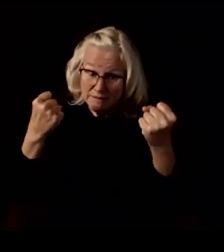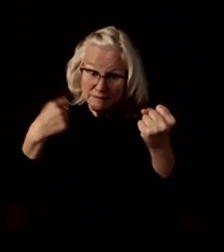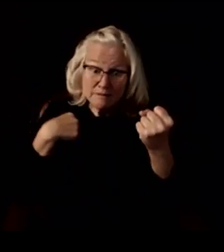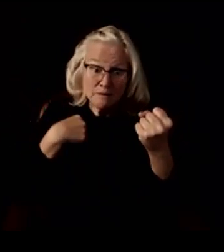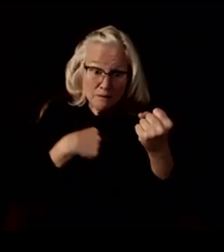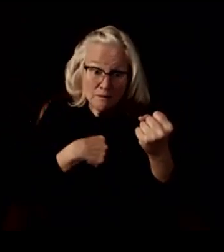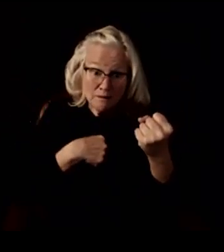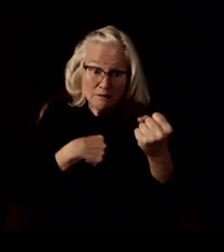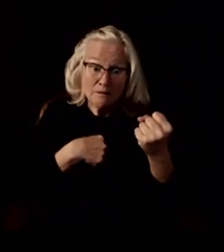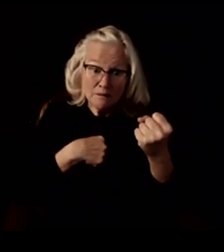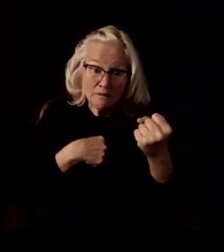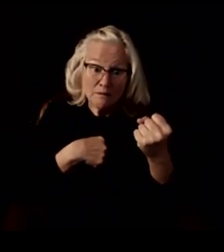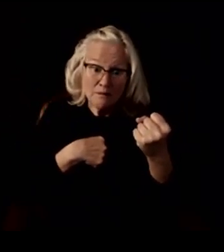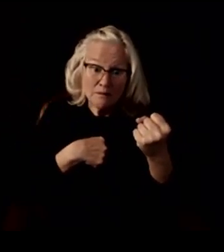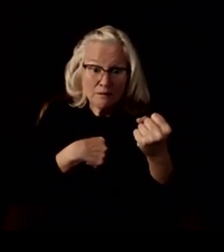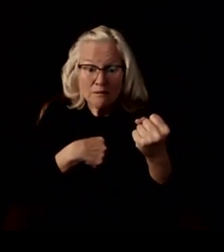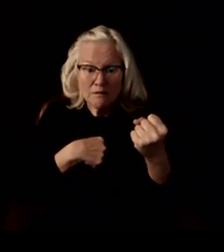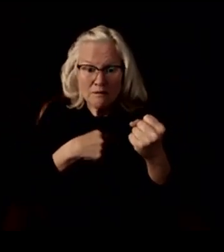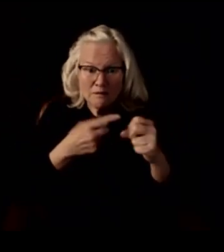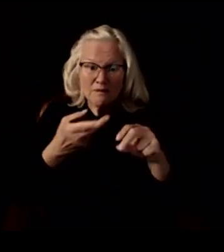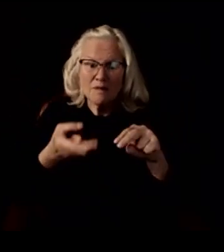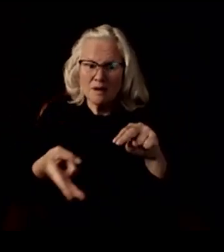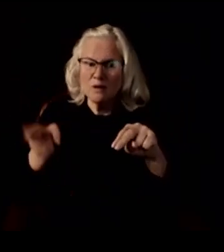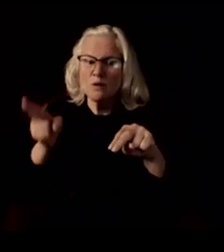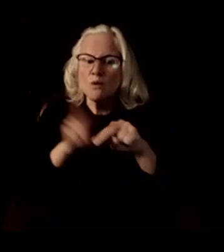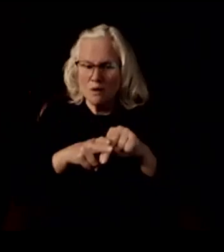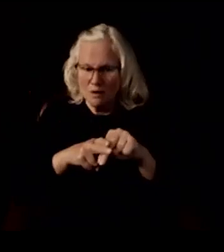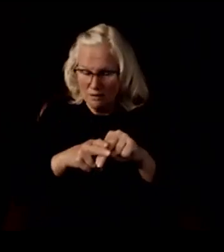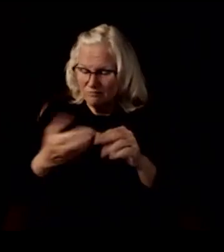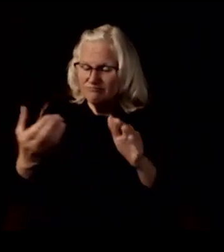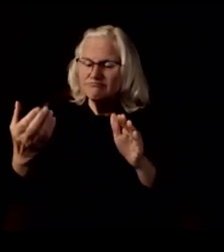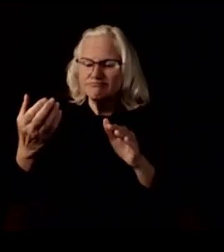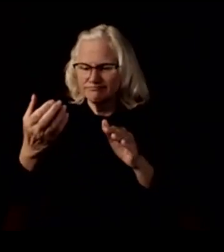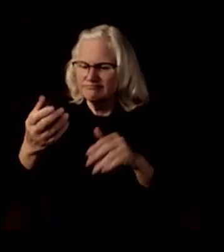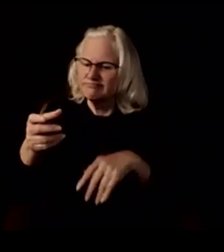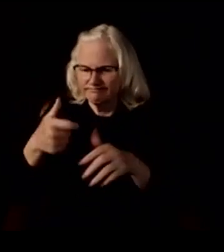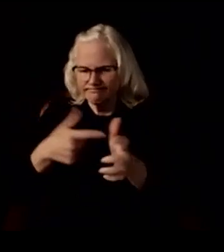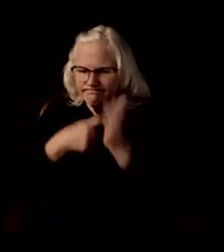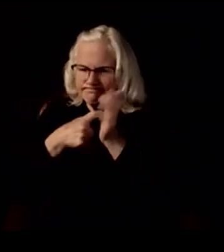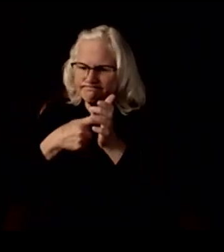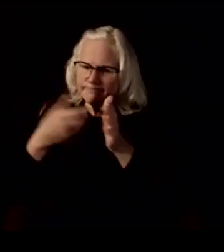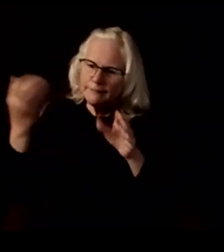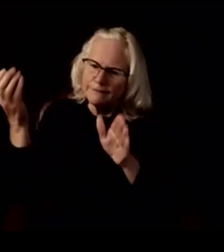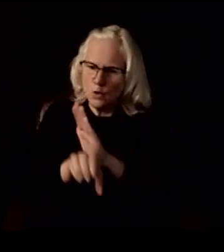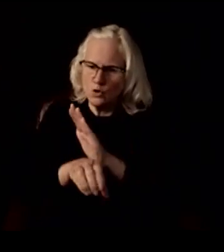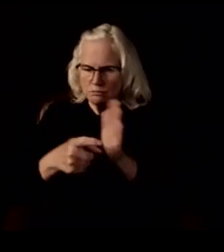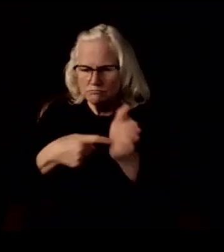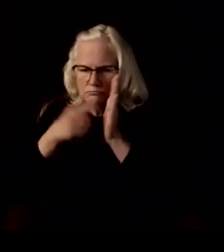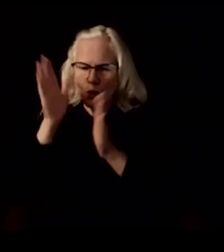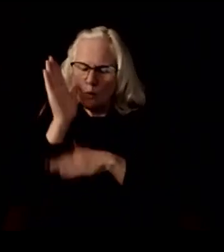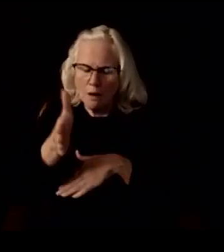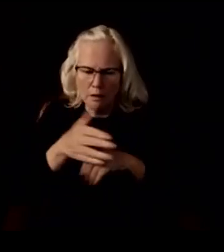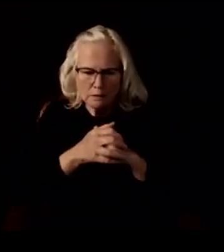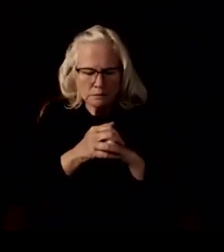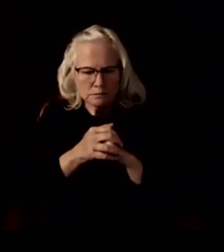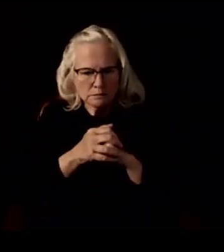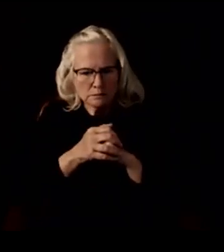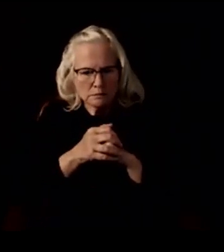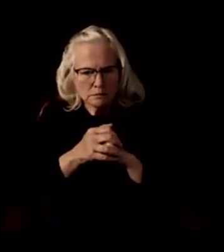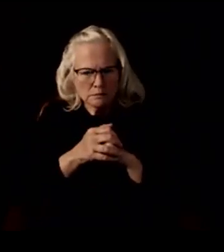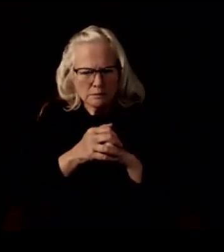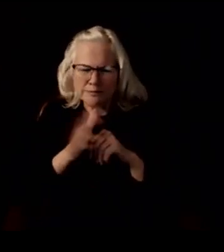Now, I want to be clear that we know that most establishments are following federal and state guidelines, but it's really hard